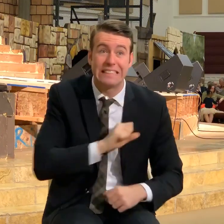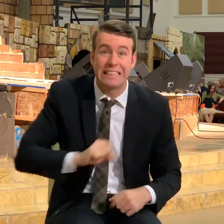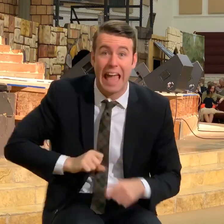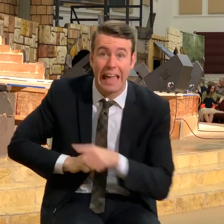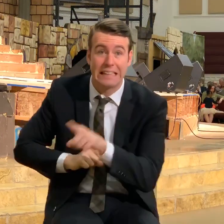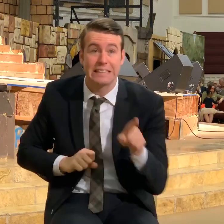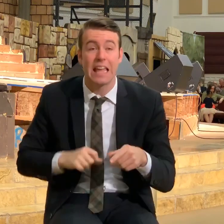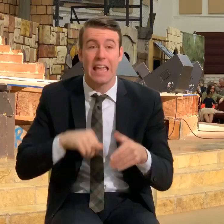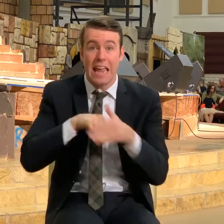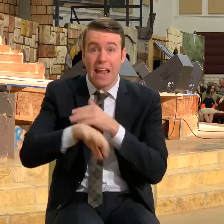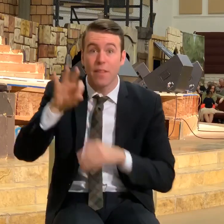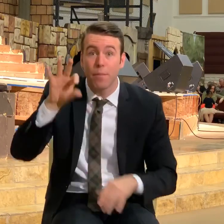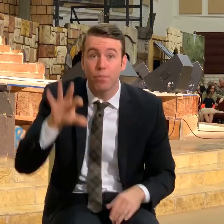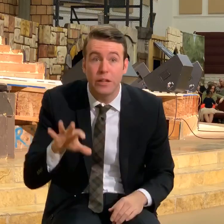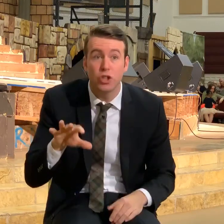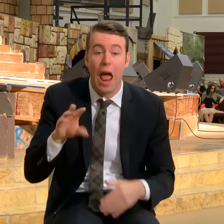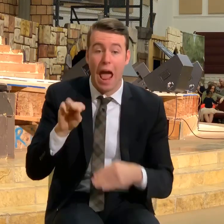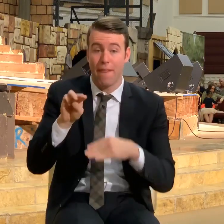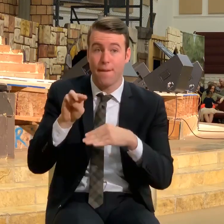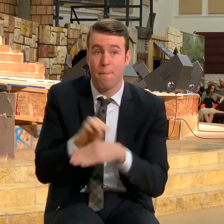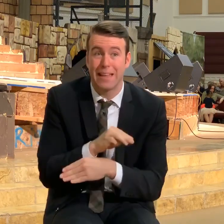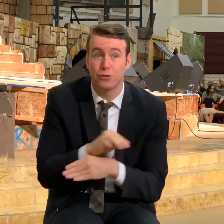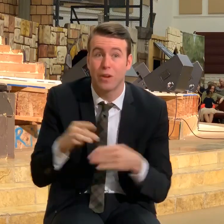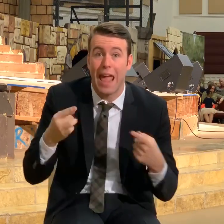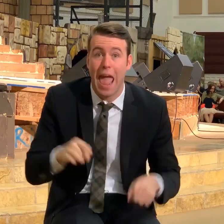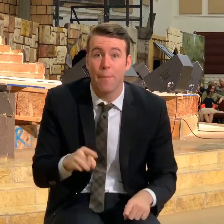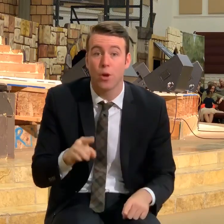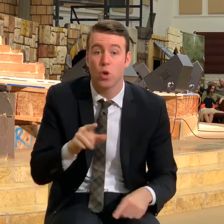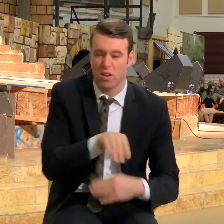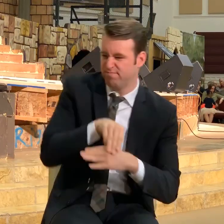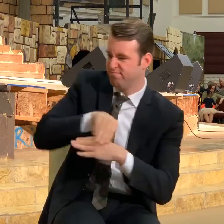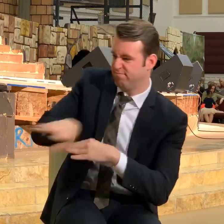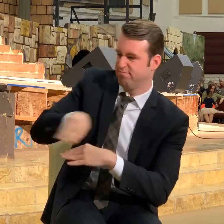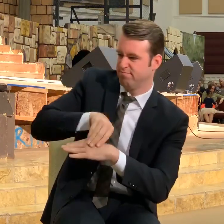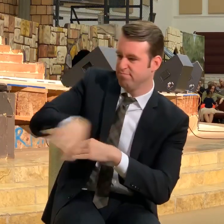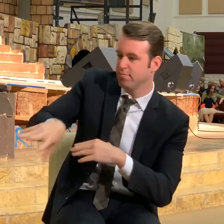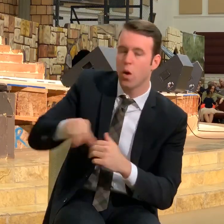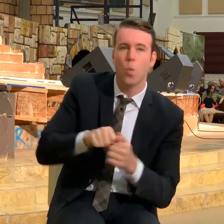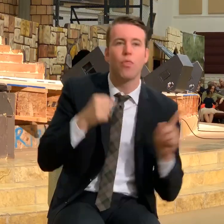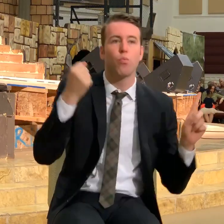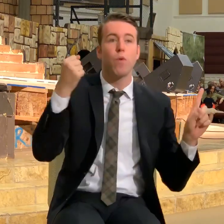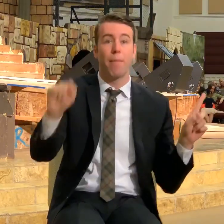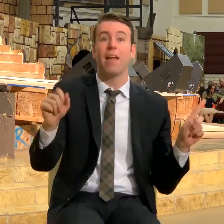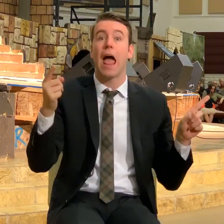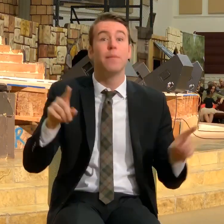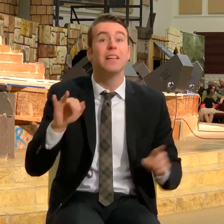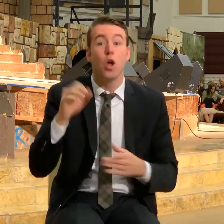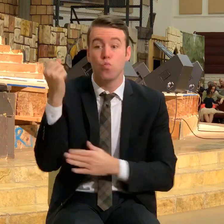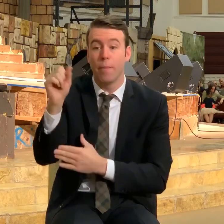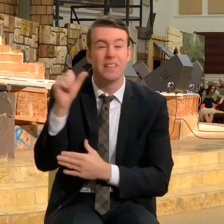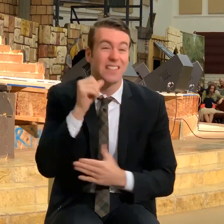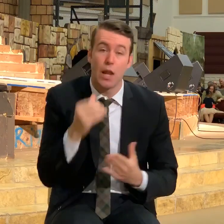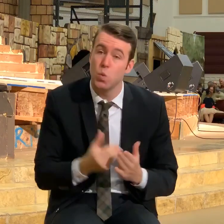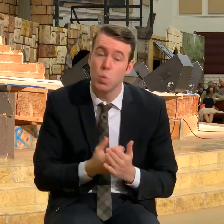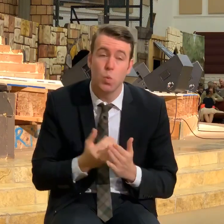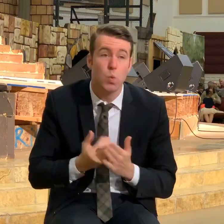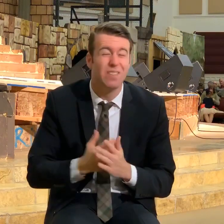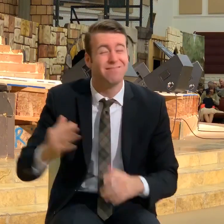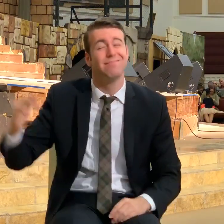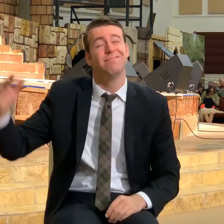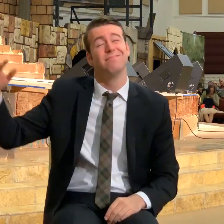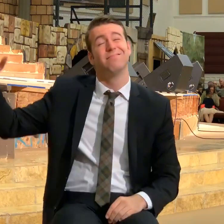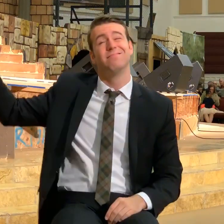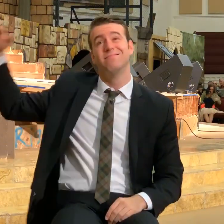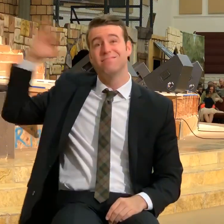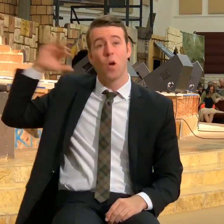preachers. Ministries that are affected by spirits of rebellion. It's not a new thing. It was going on all the way back